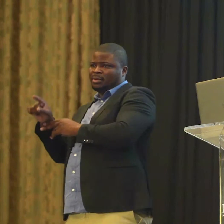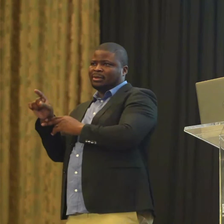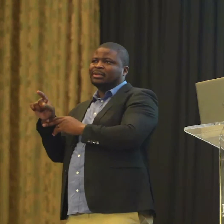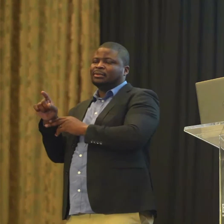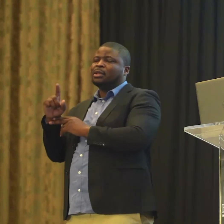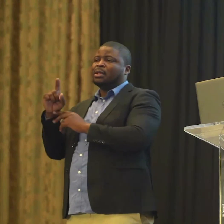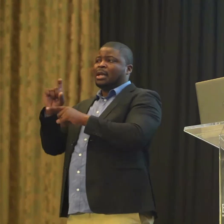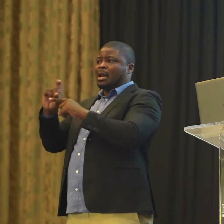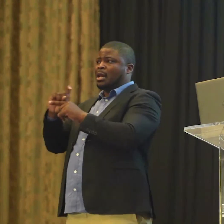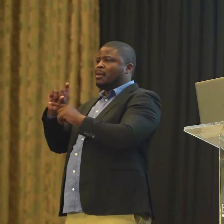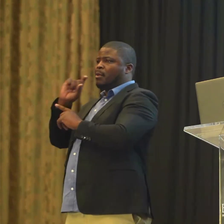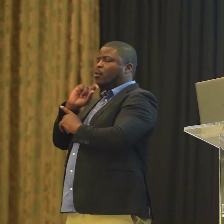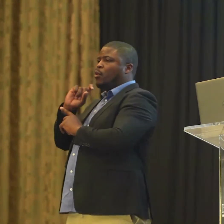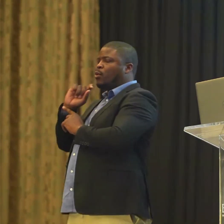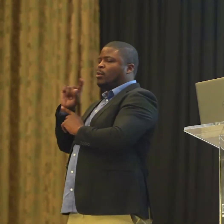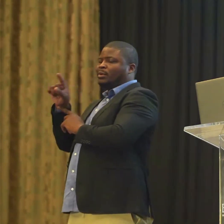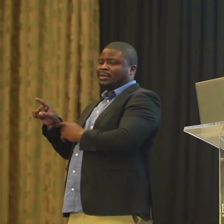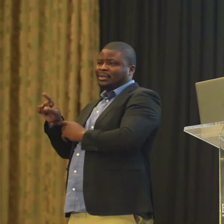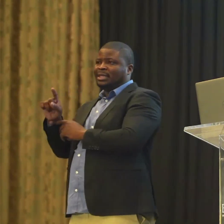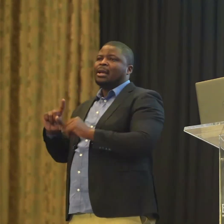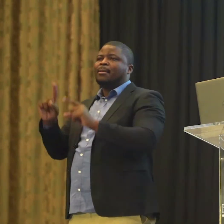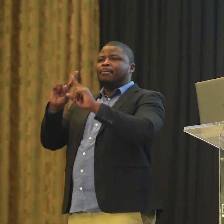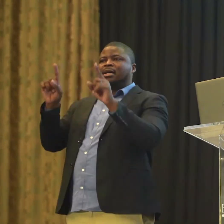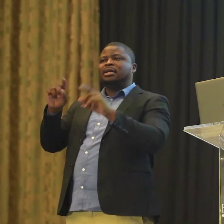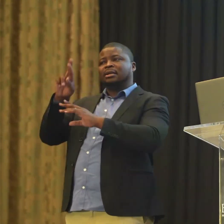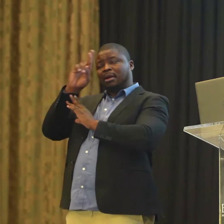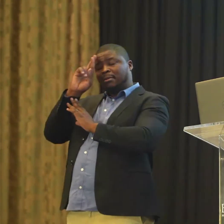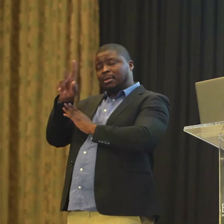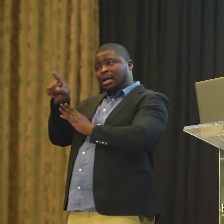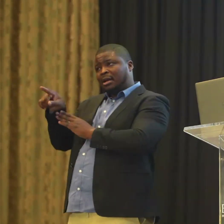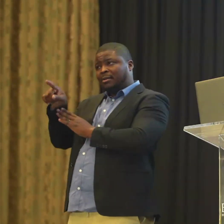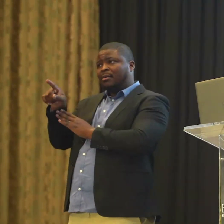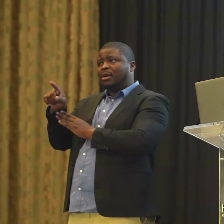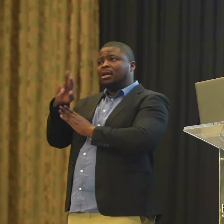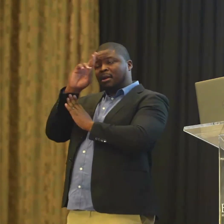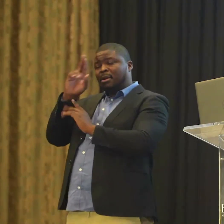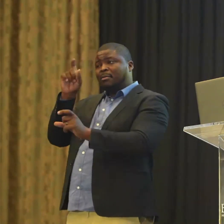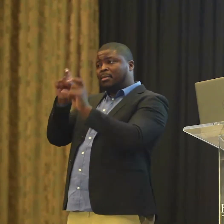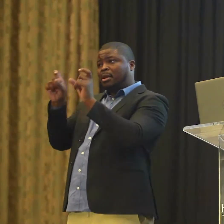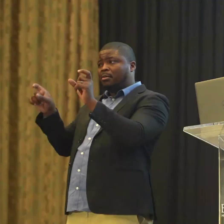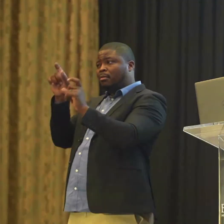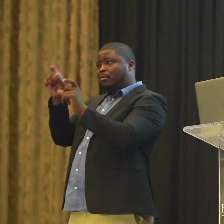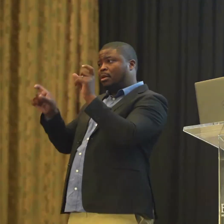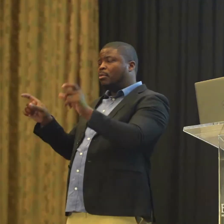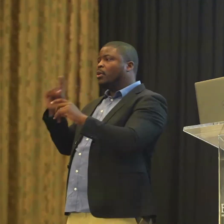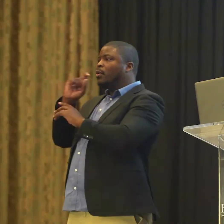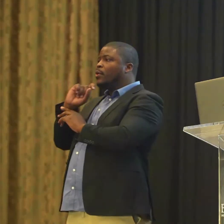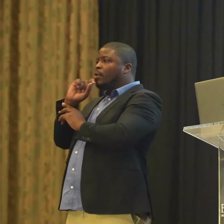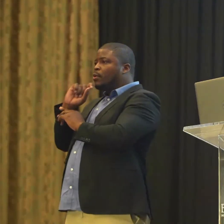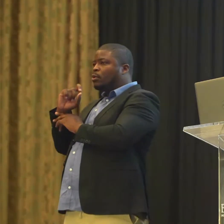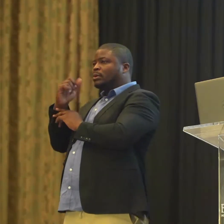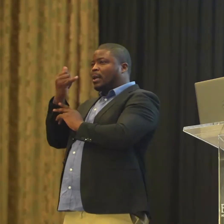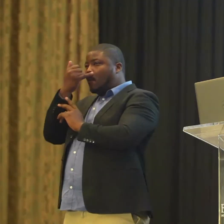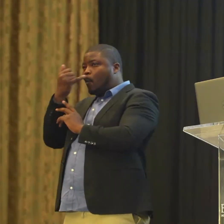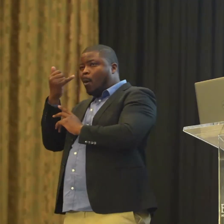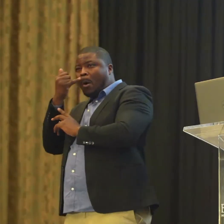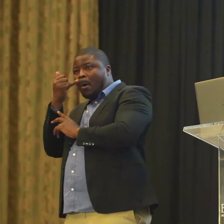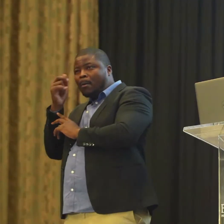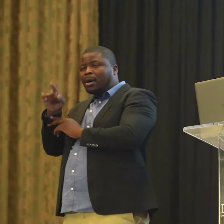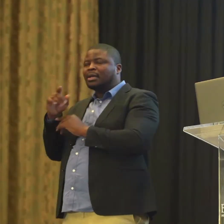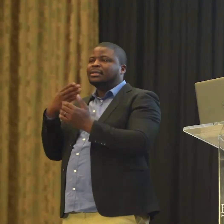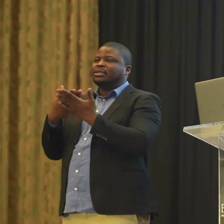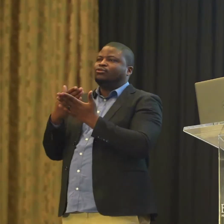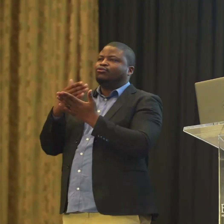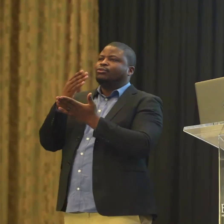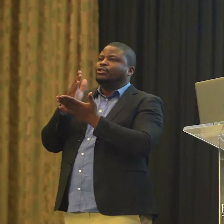use. So of course in people who inject drugs, I think primarily transmission routes are through the sharing of